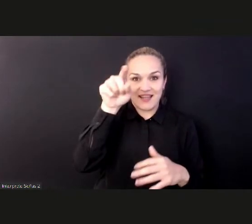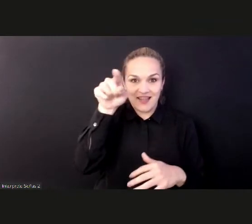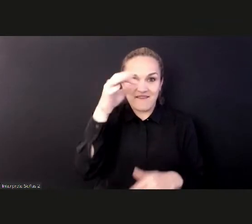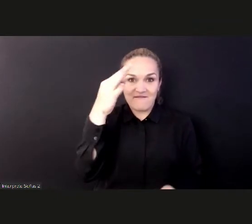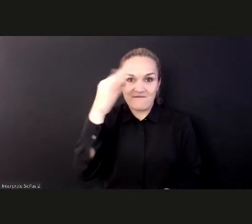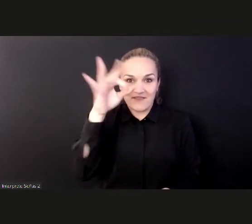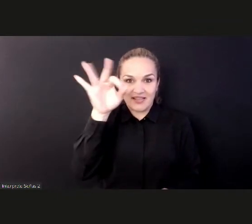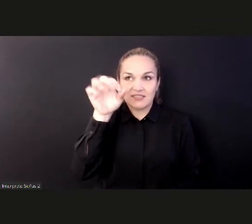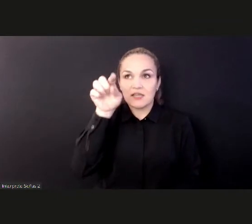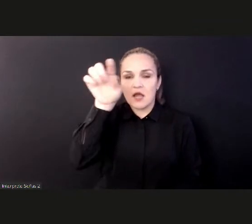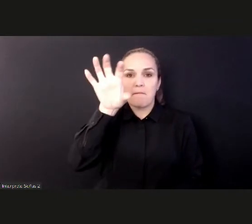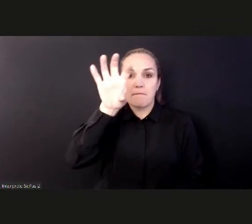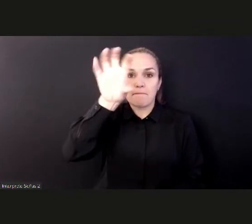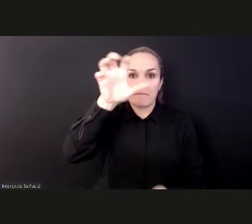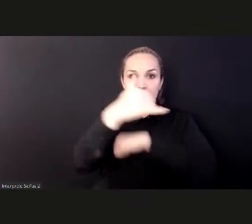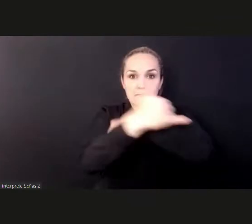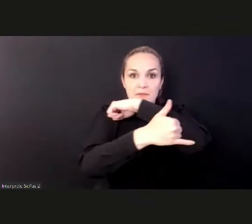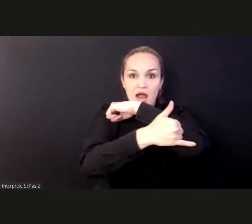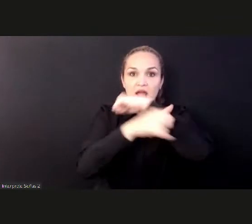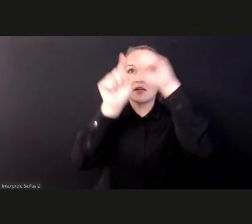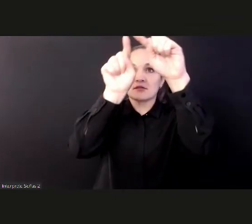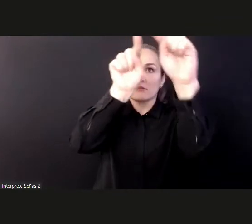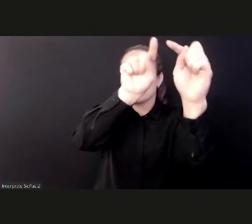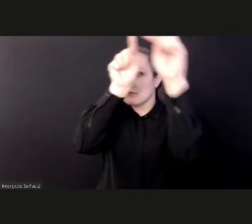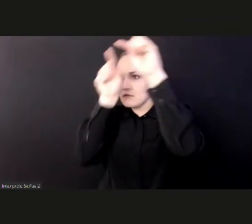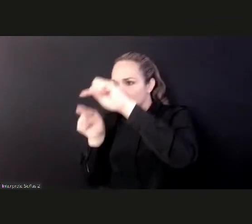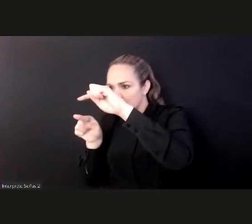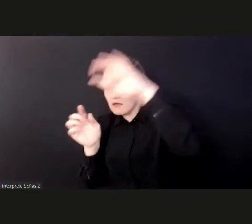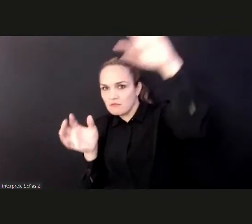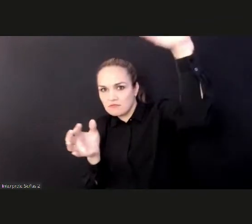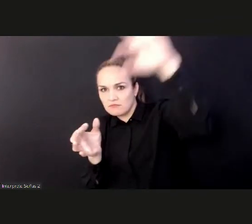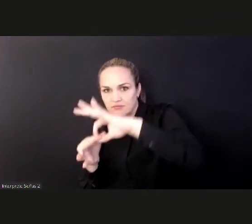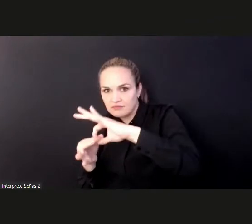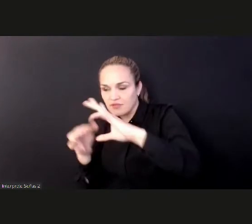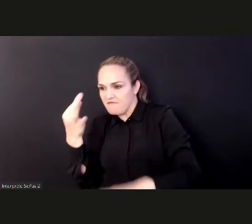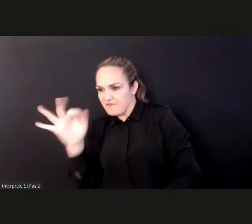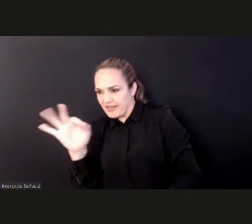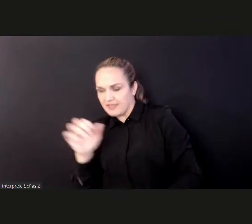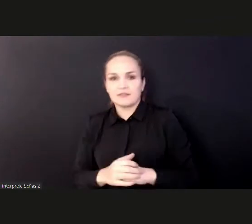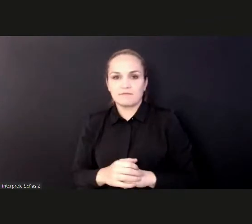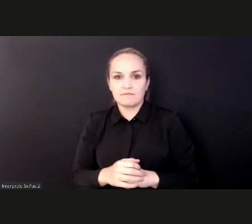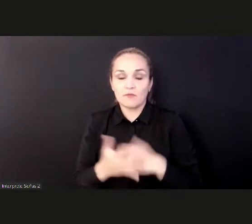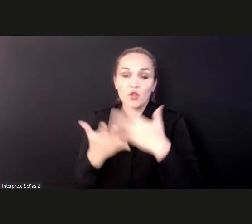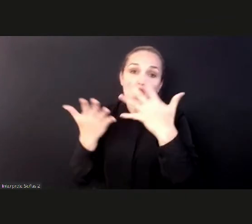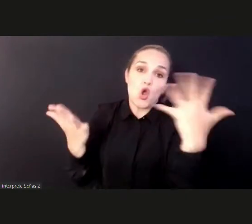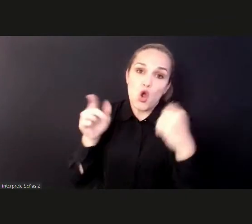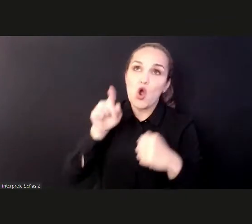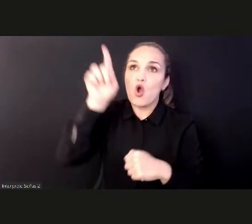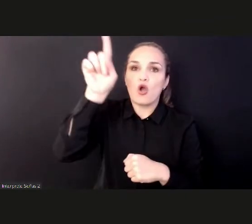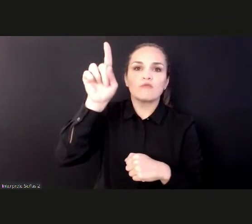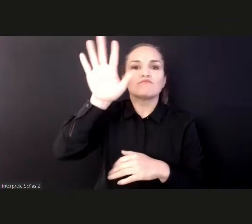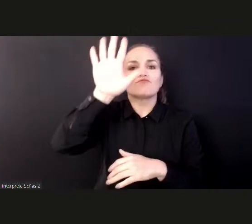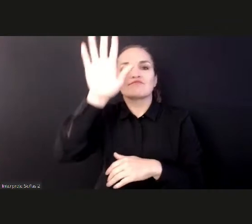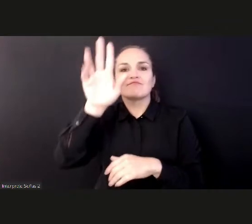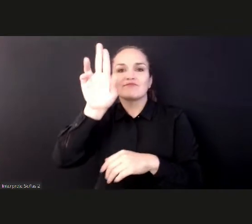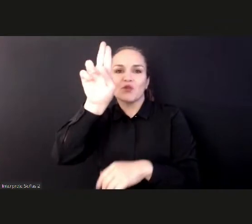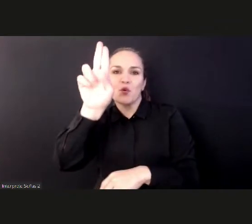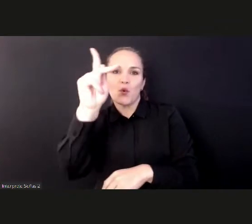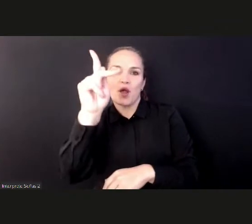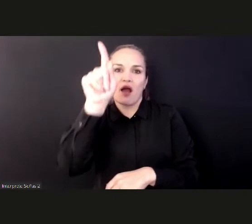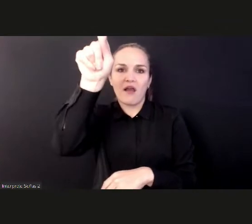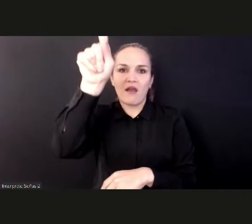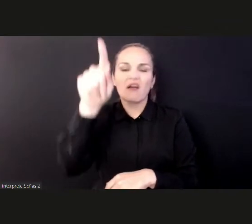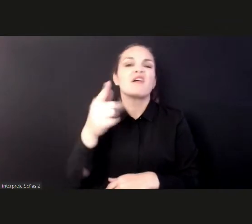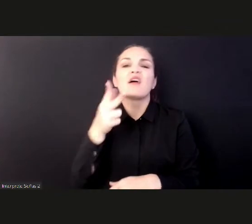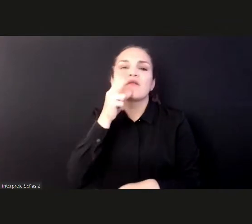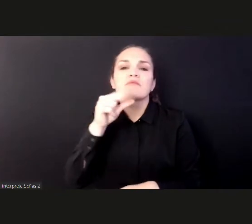United States, Australia, and so forth and so forth. Now, with the COVID, obviously, these markets collapsed. And of course, the community-based initiatives that heavily